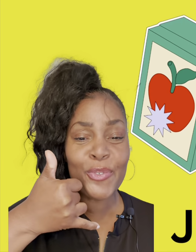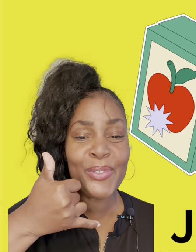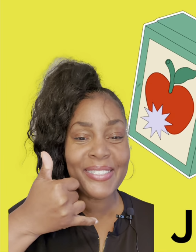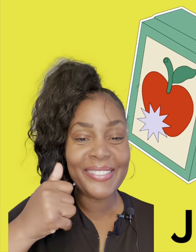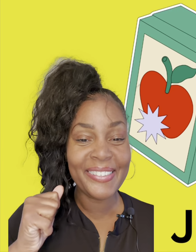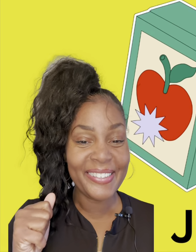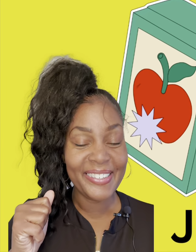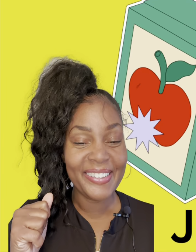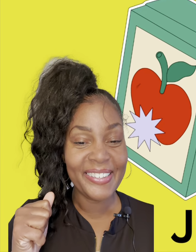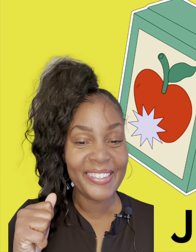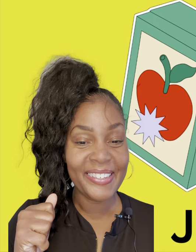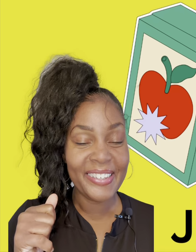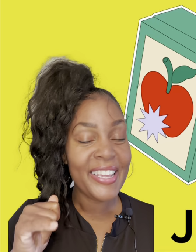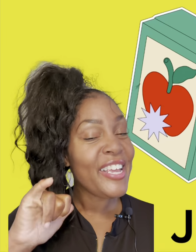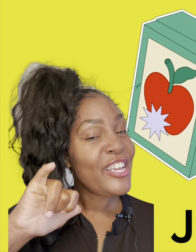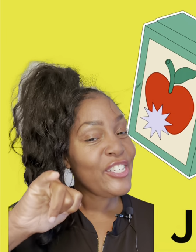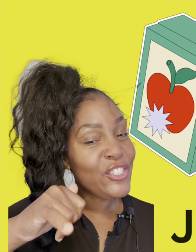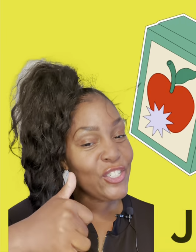juice,